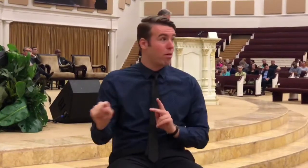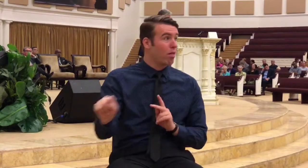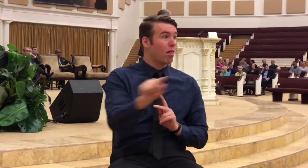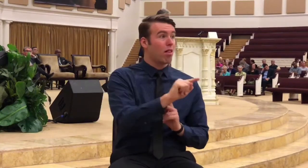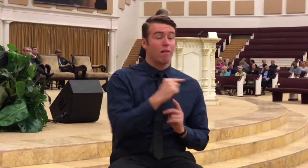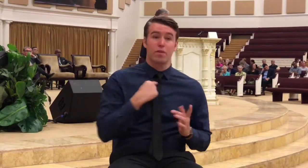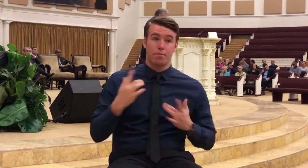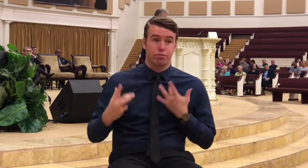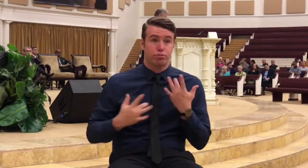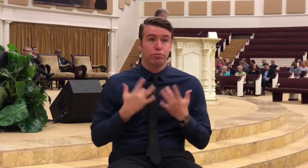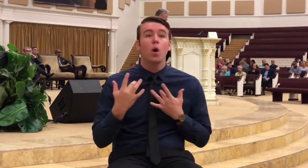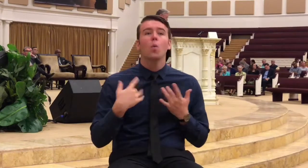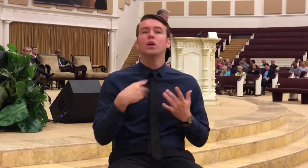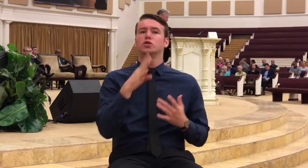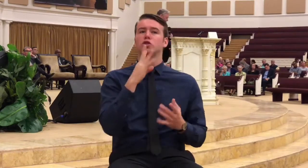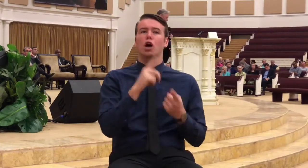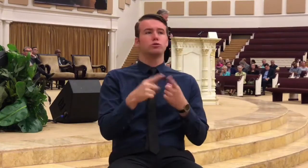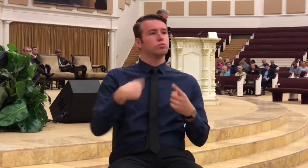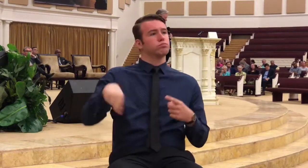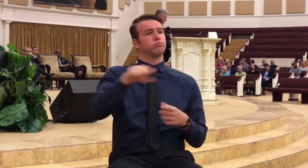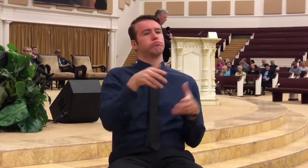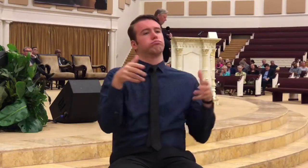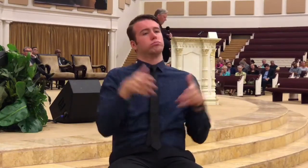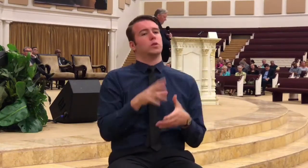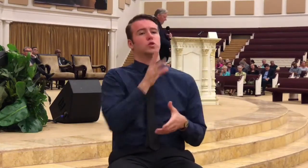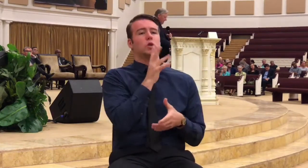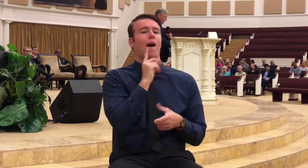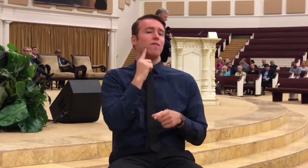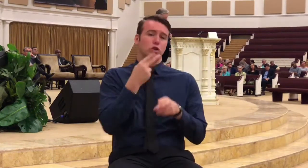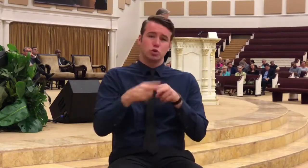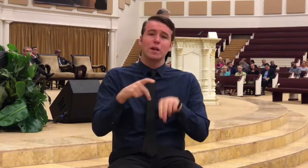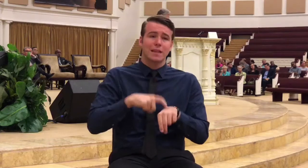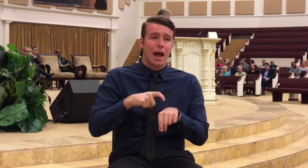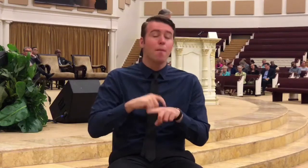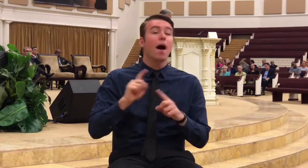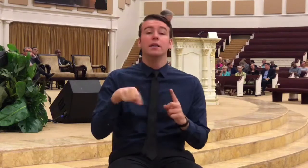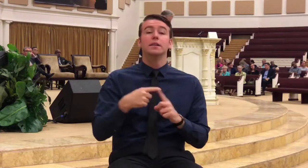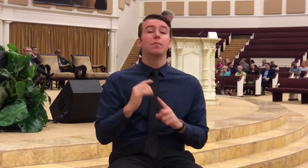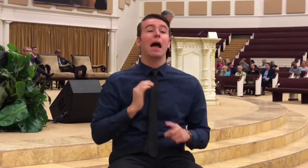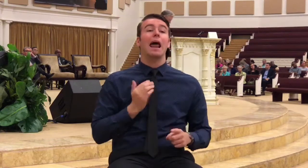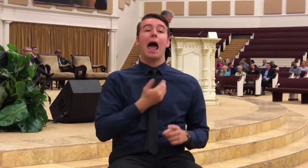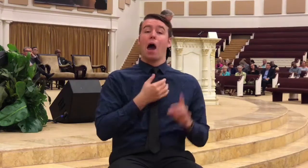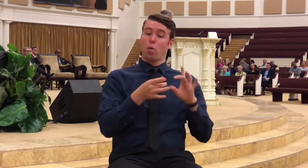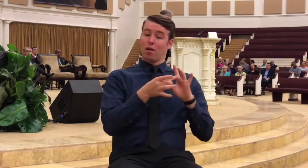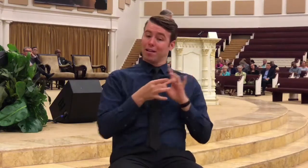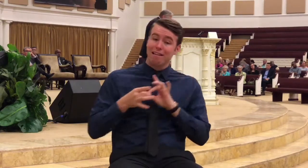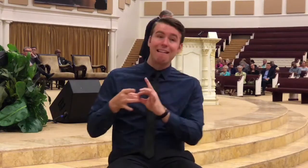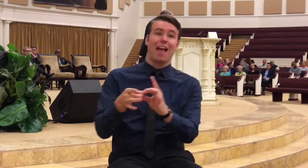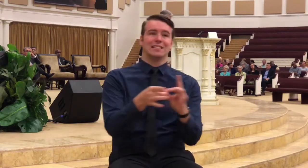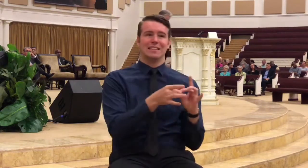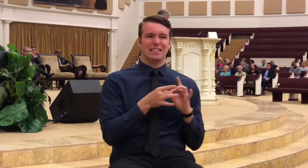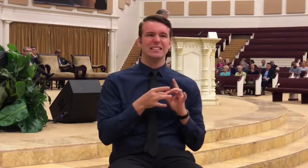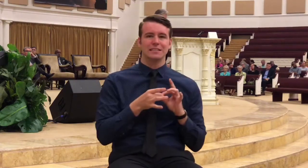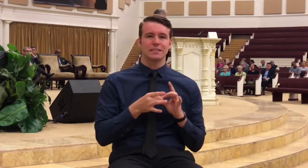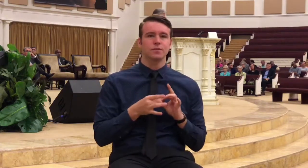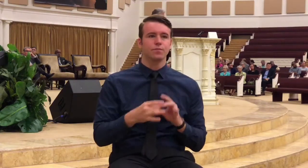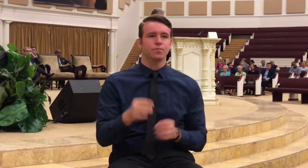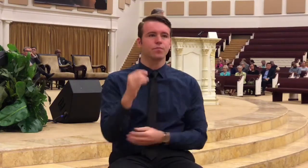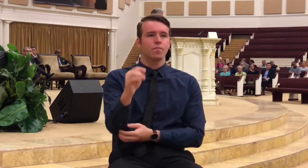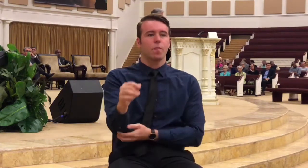and to talk to us a little while about our connectedness, our